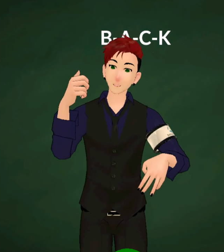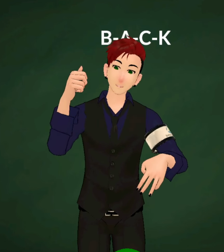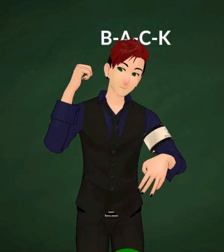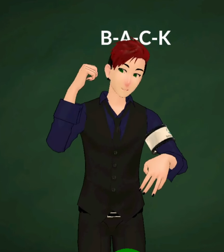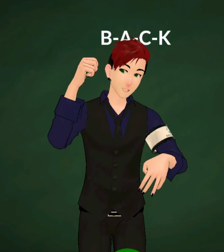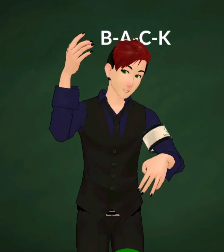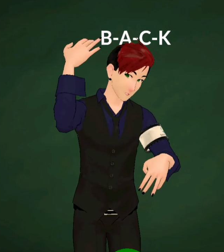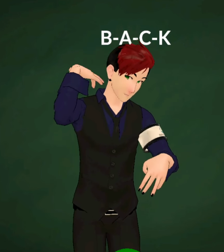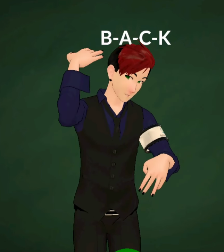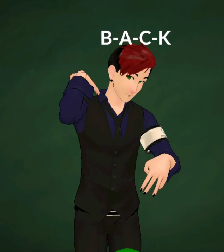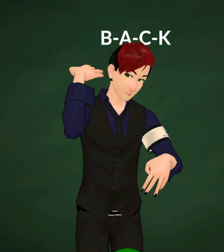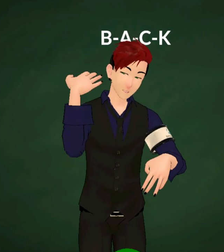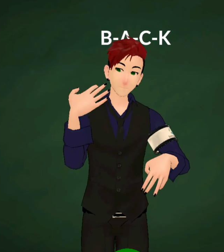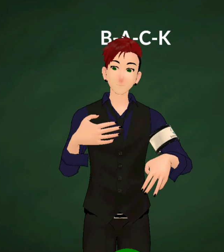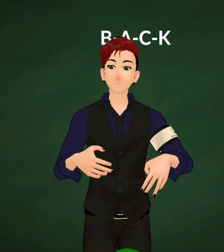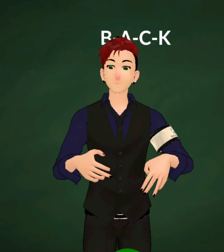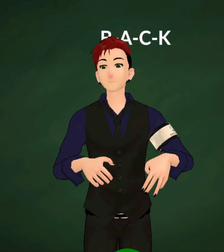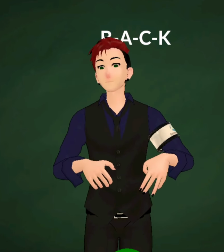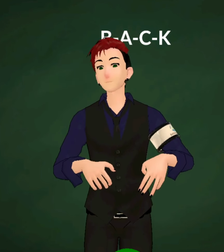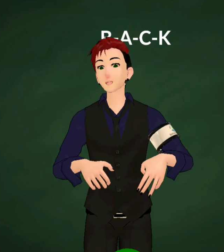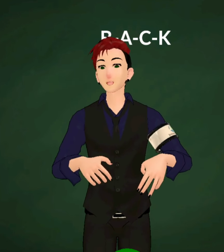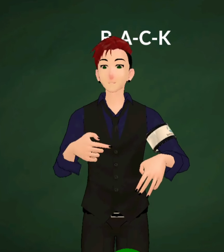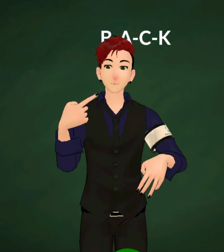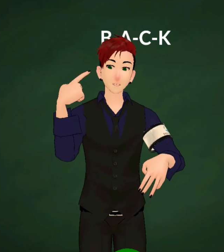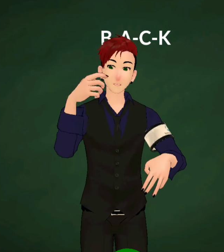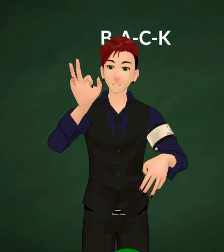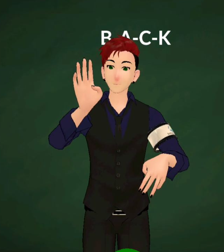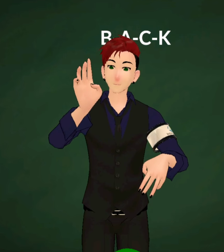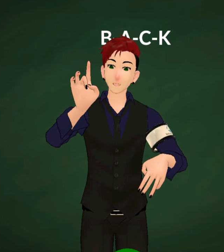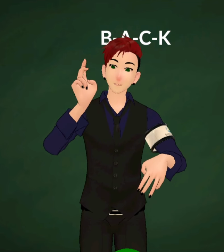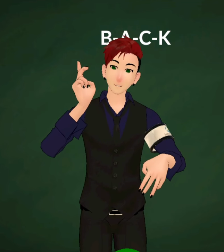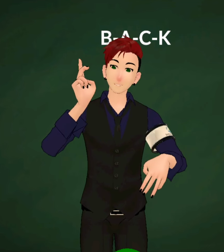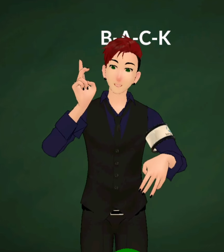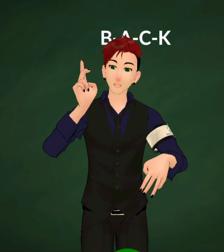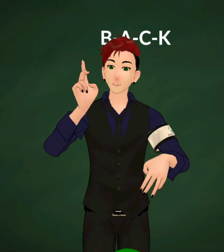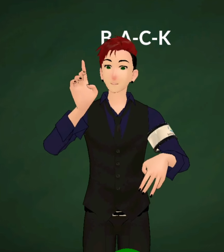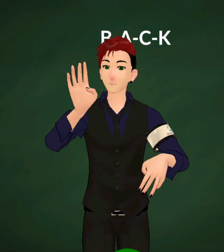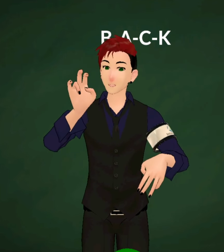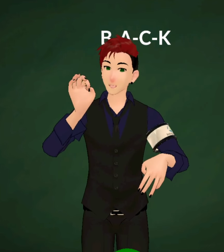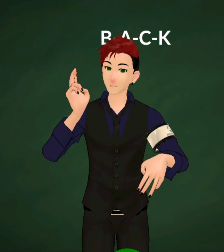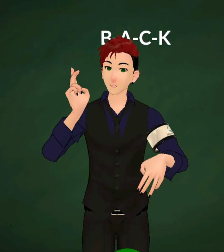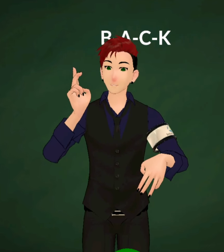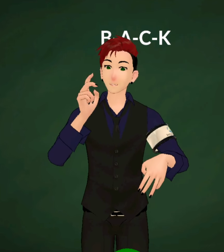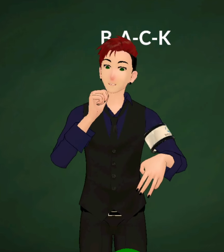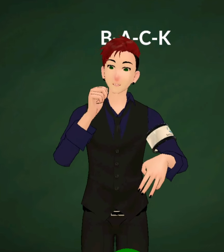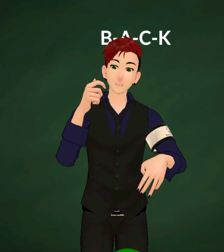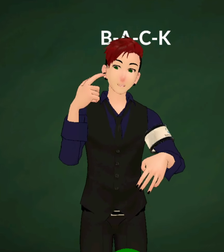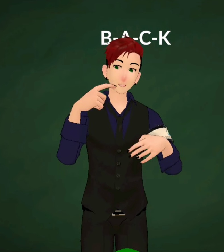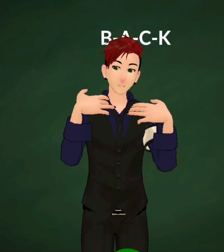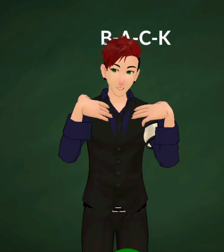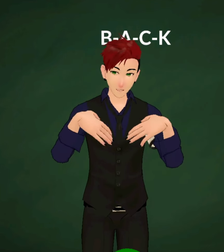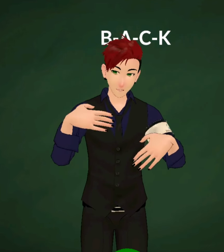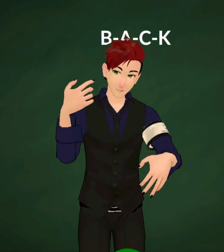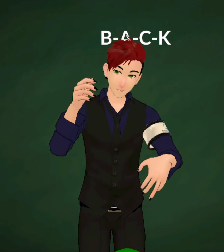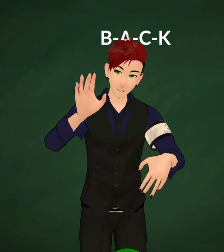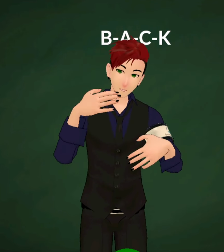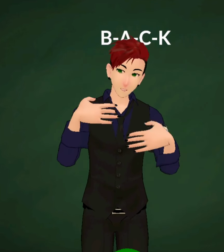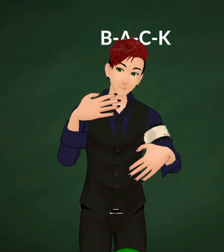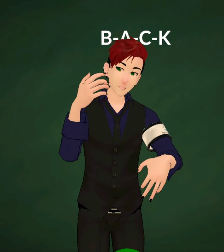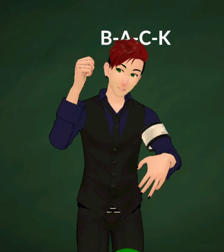say back or back. But this sign, back, BACK, is not your actual physical, your body,